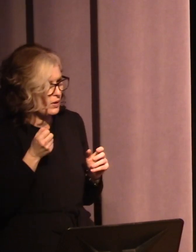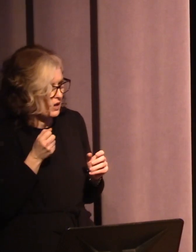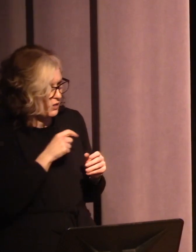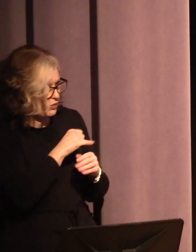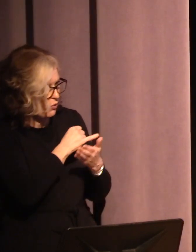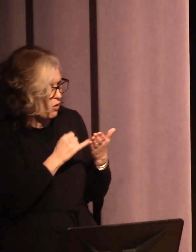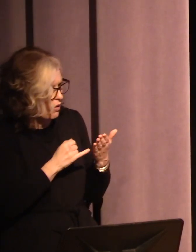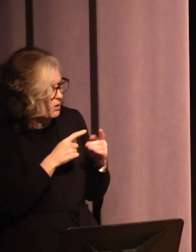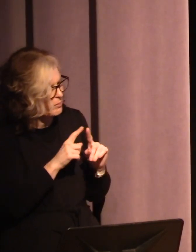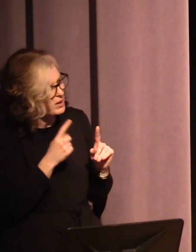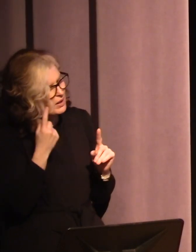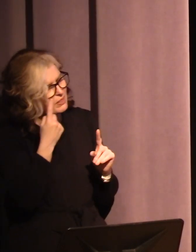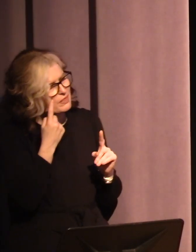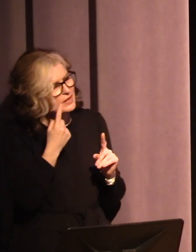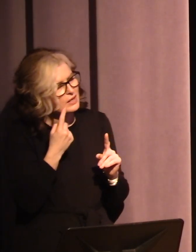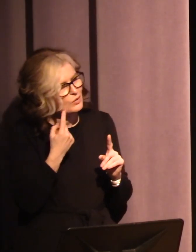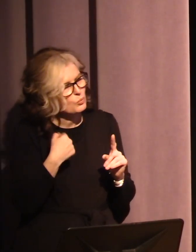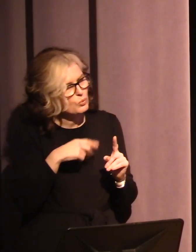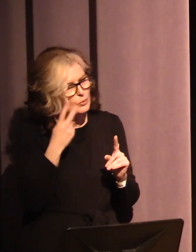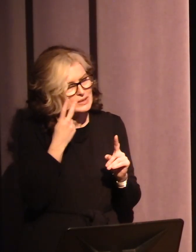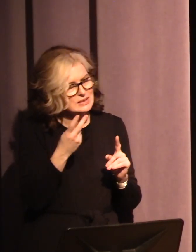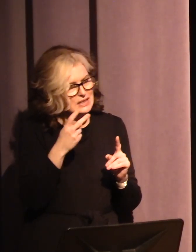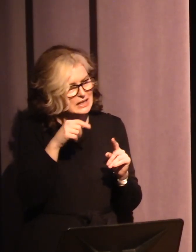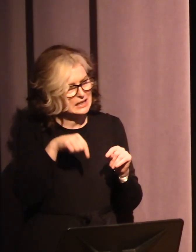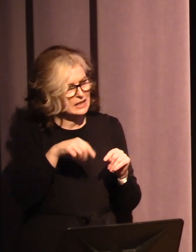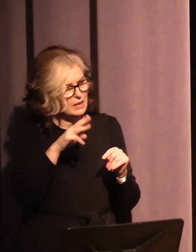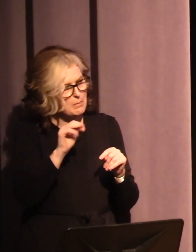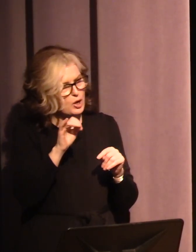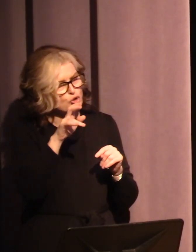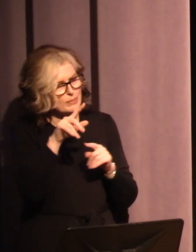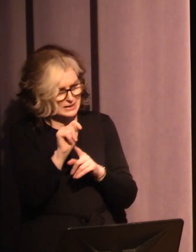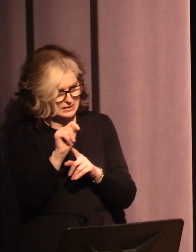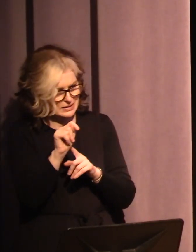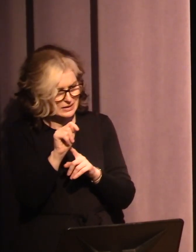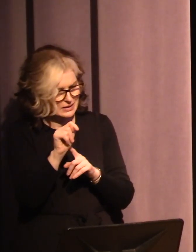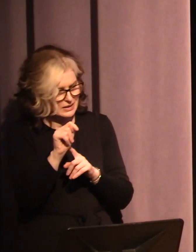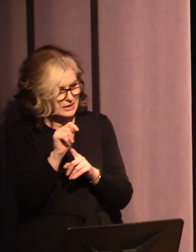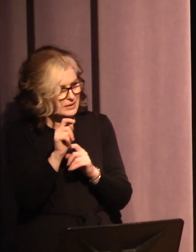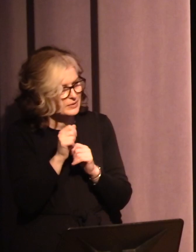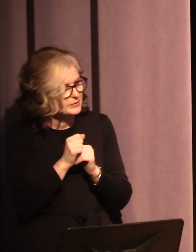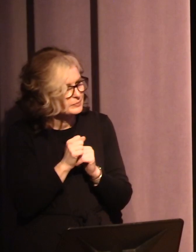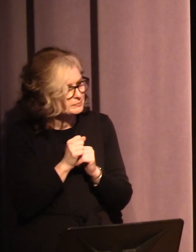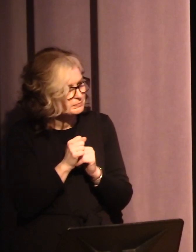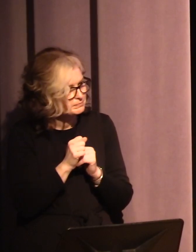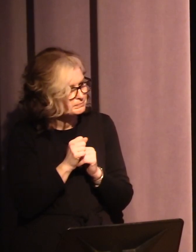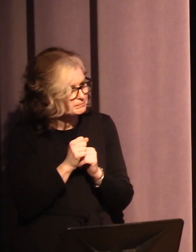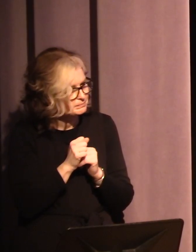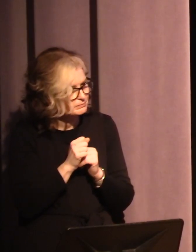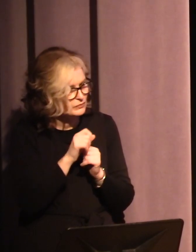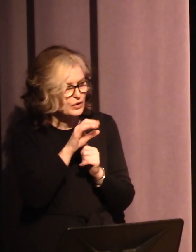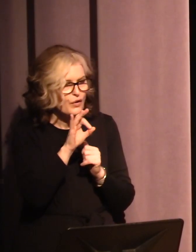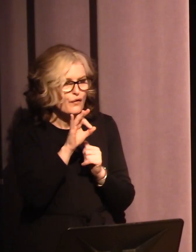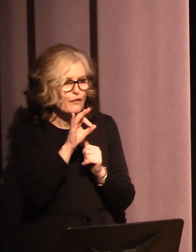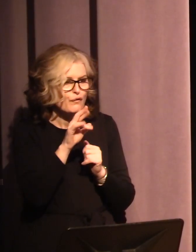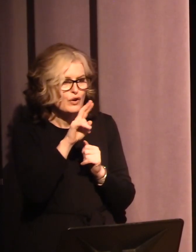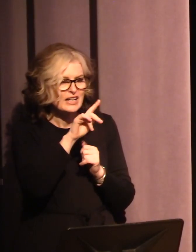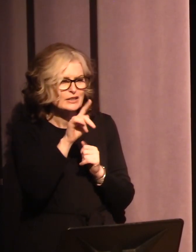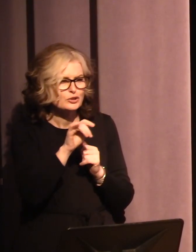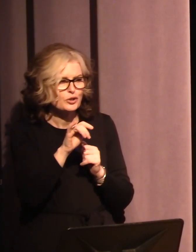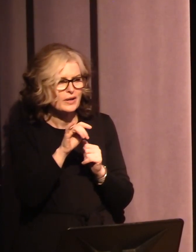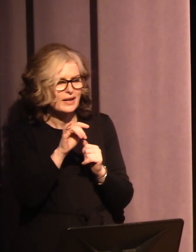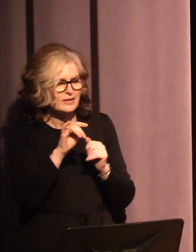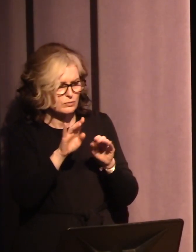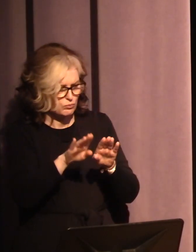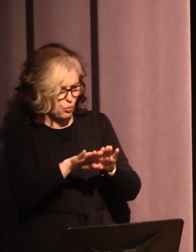But I think what we see in the monument is that Frazier has unlocked